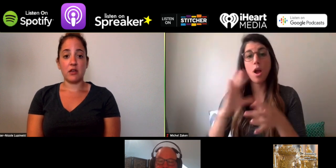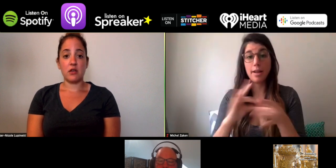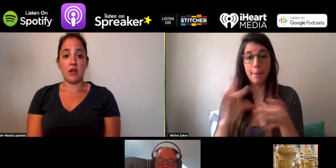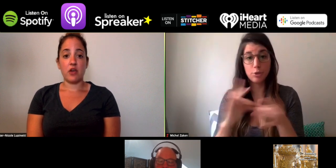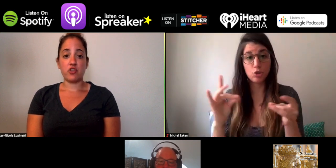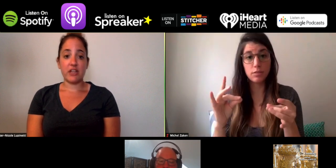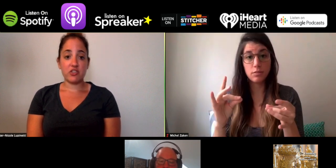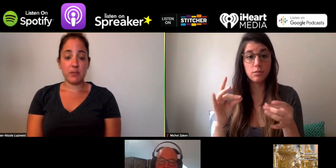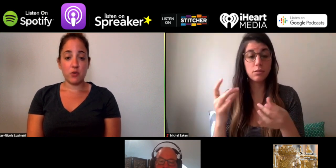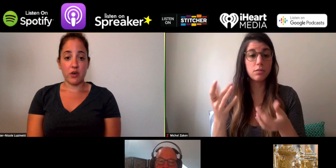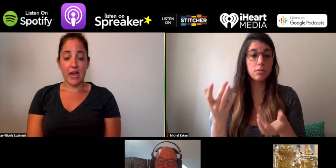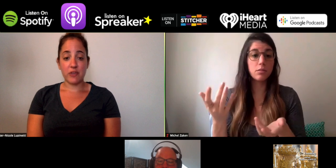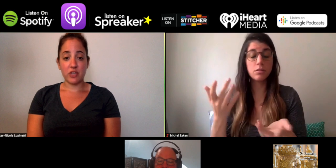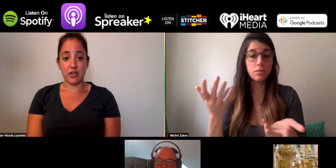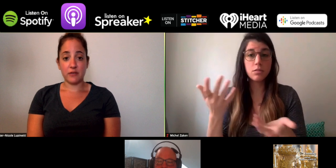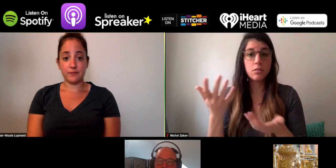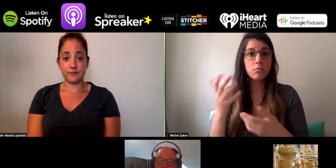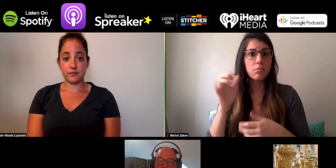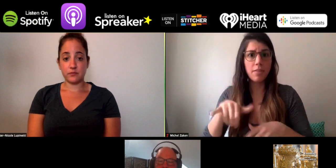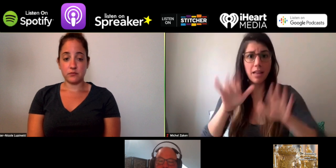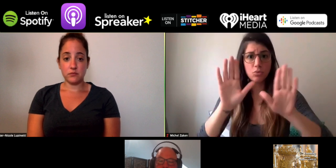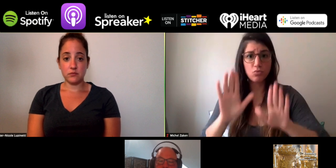providing a transcript or a captioning,